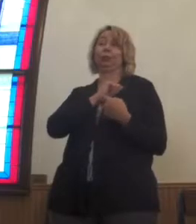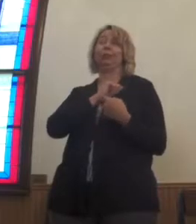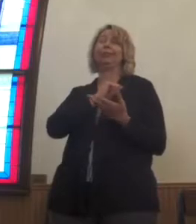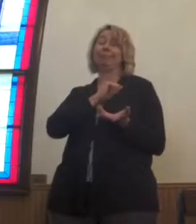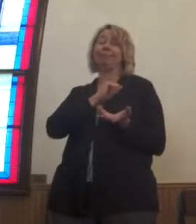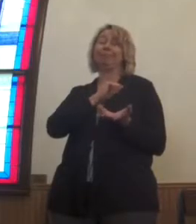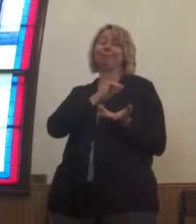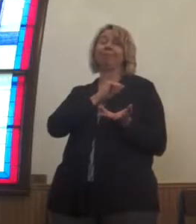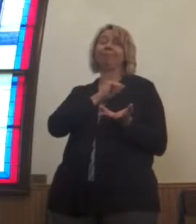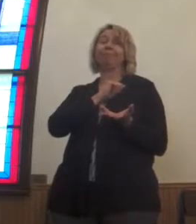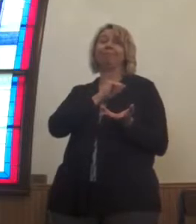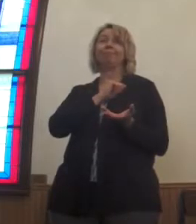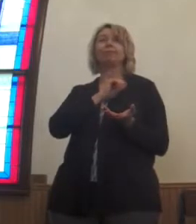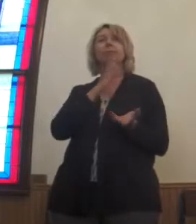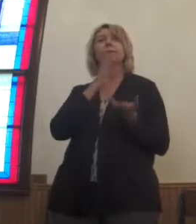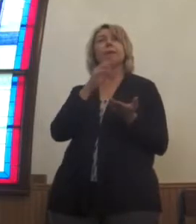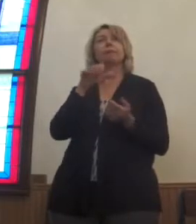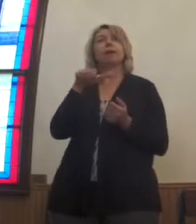described